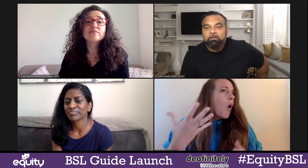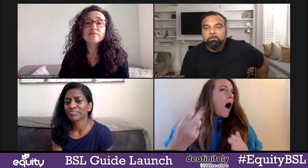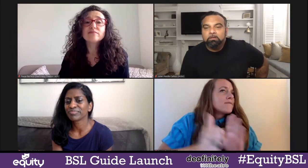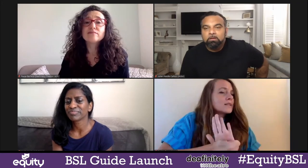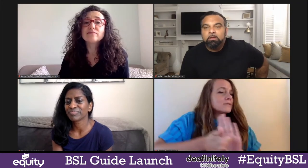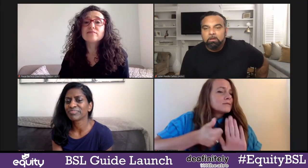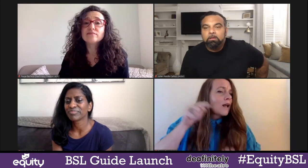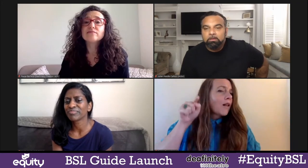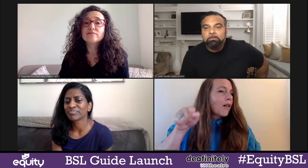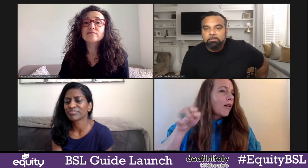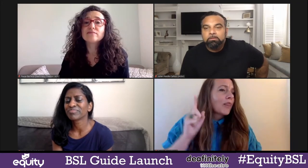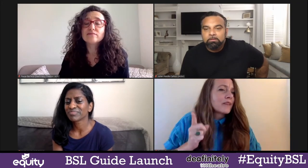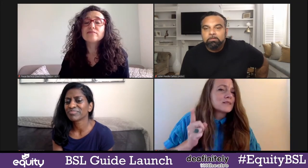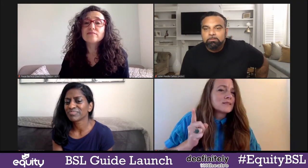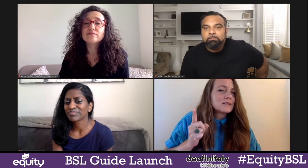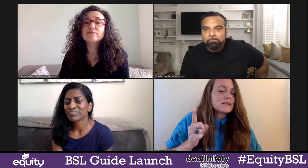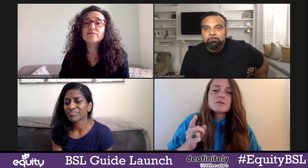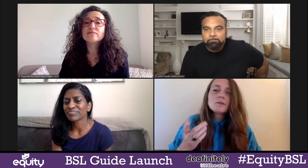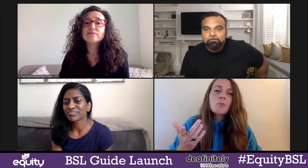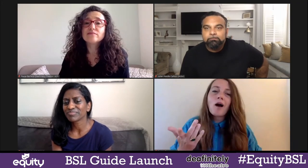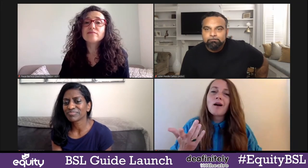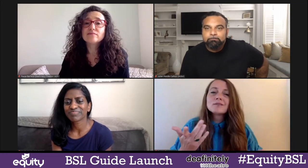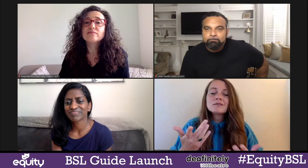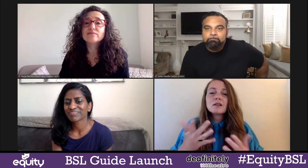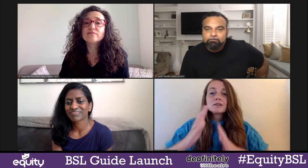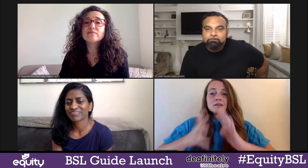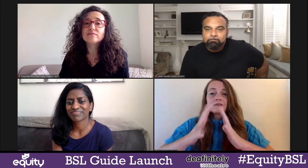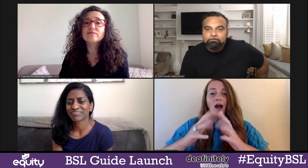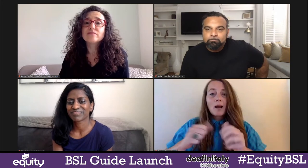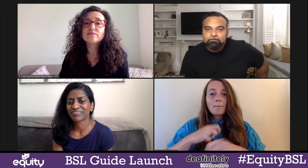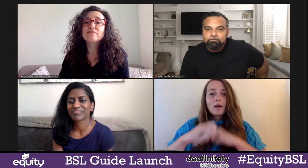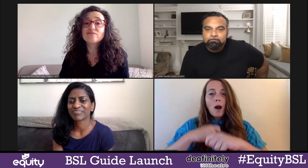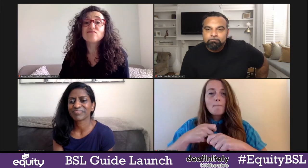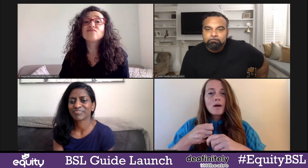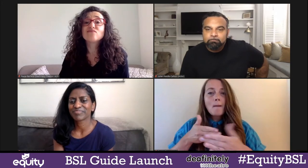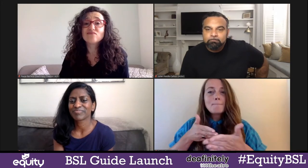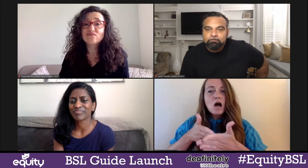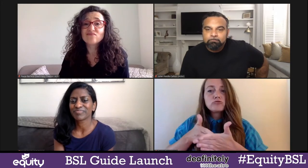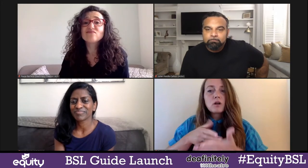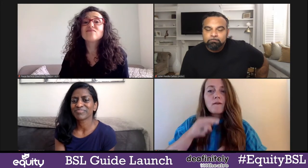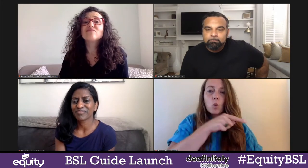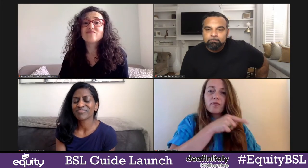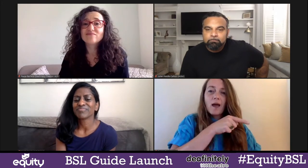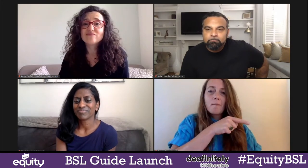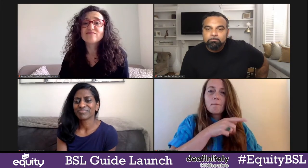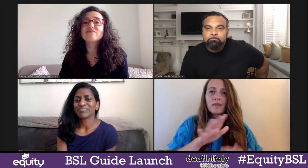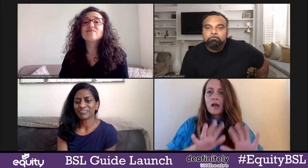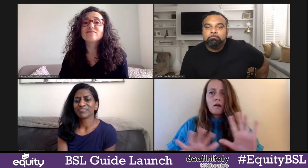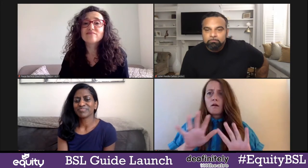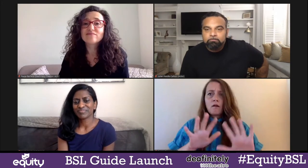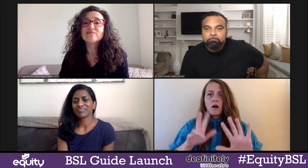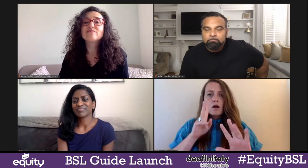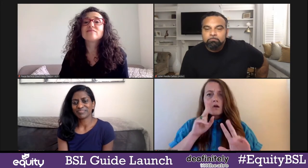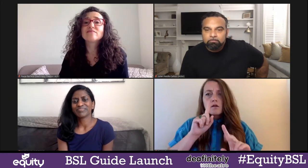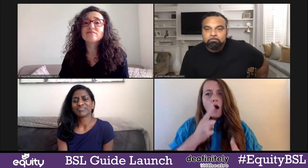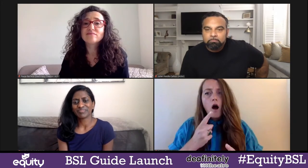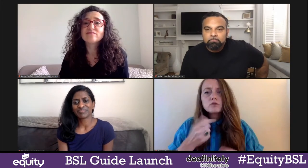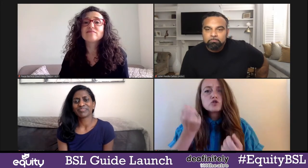So they can listen to somebody's voice and assess the skills through a spoken actor, but for a sign language using